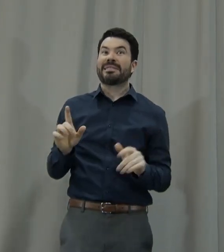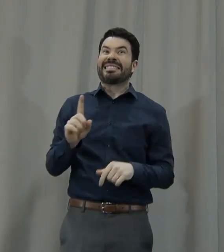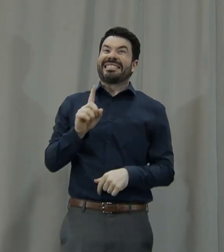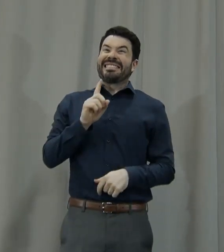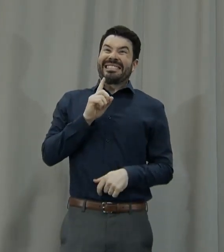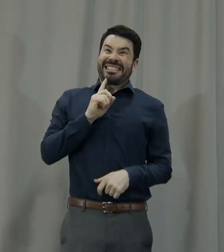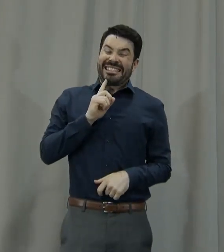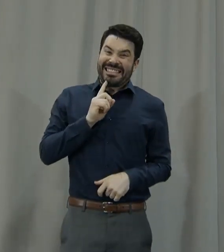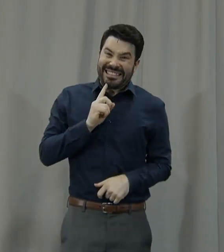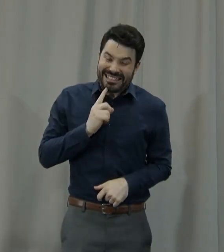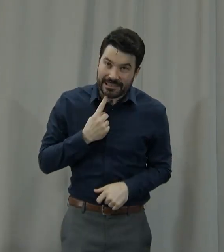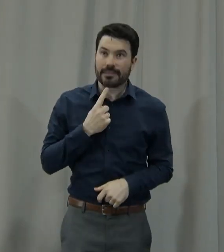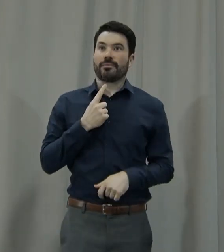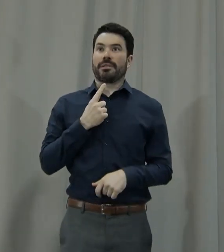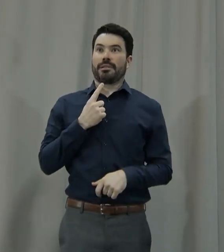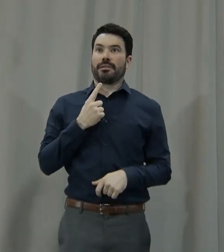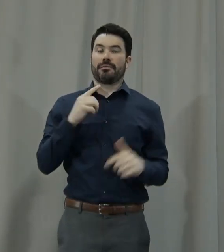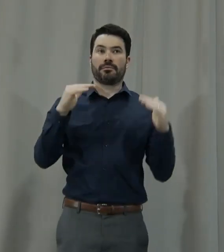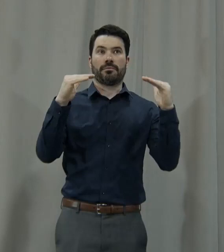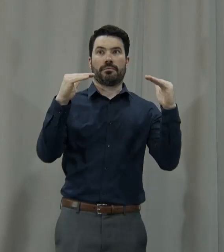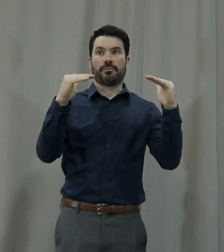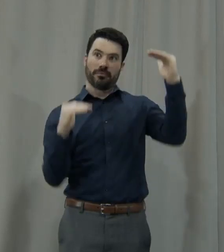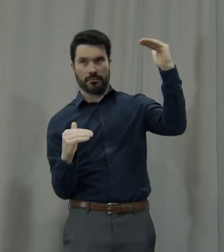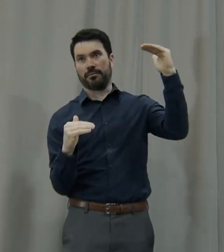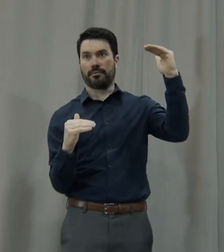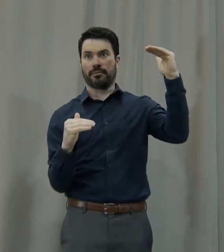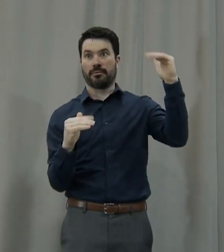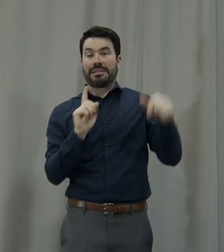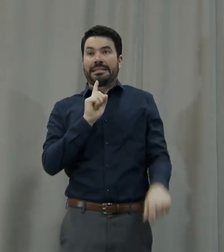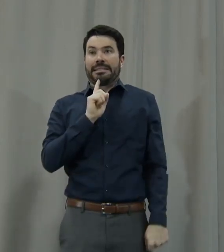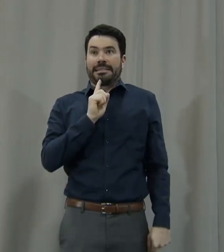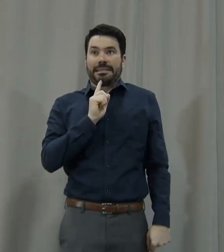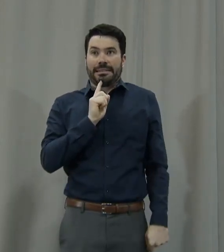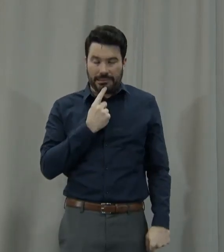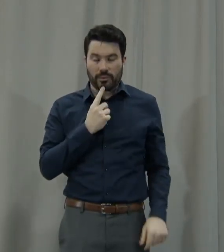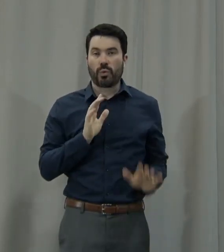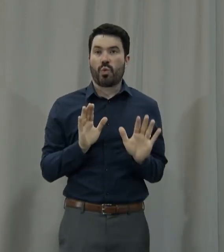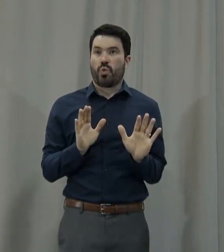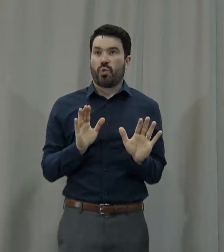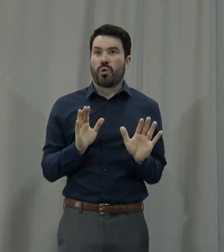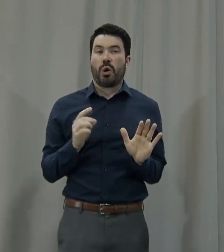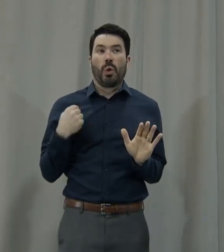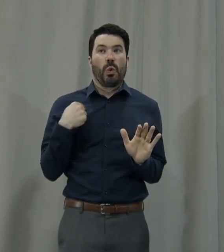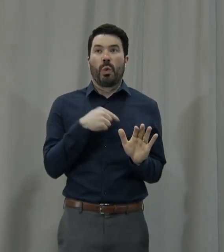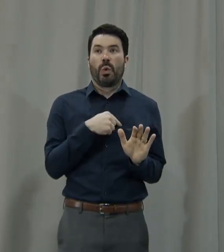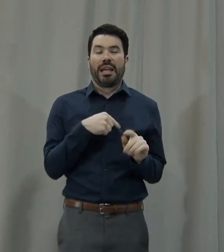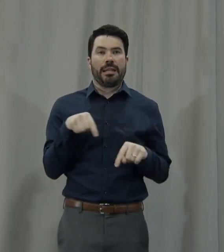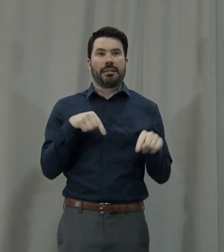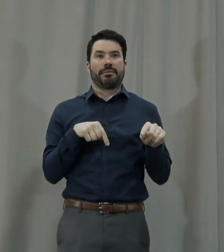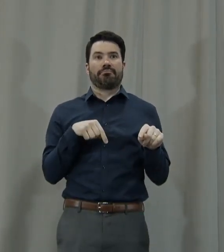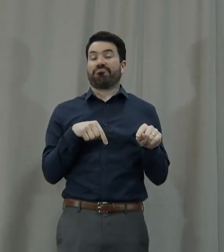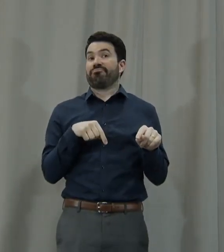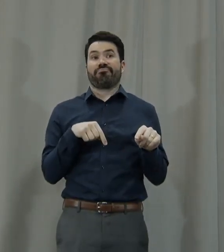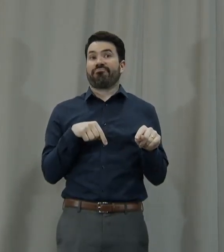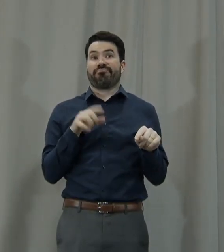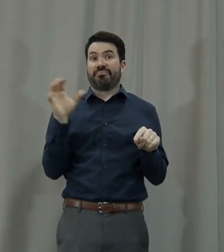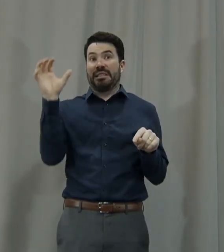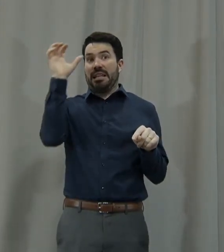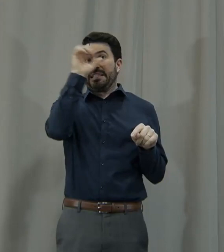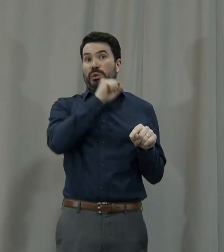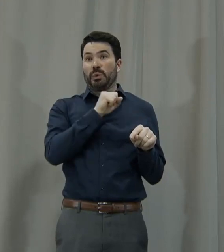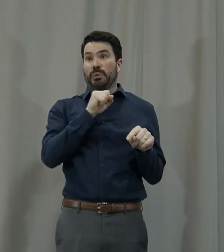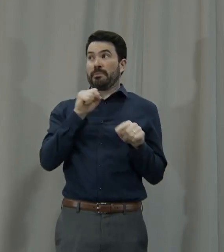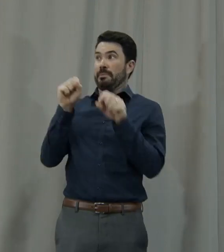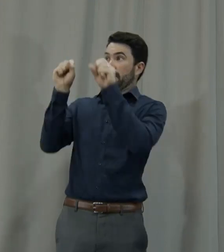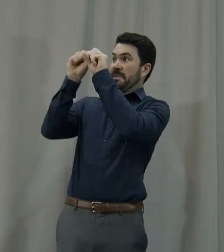severe disproportionality that we can only assume was the result of unequal